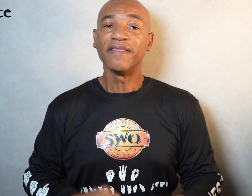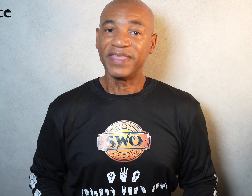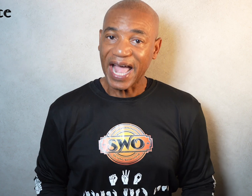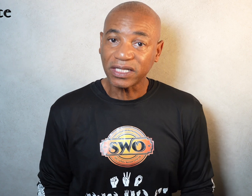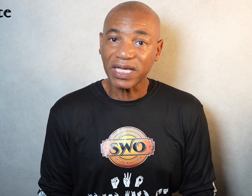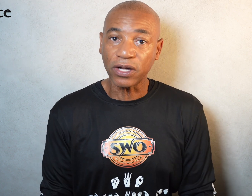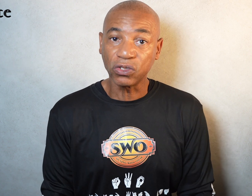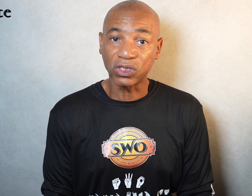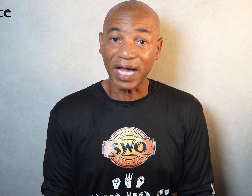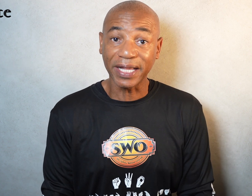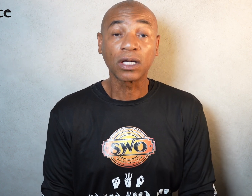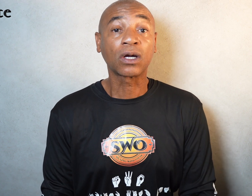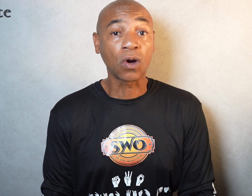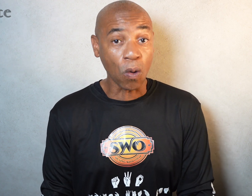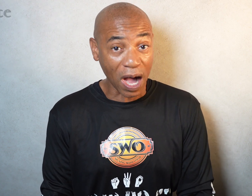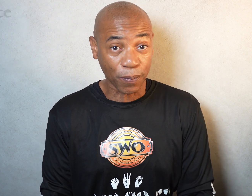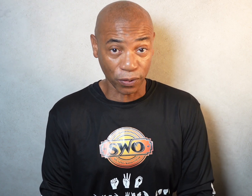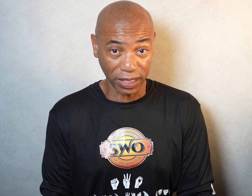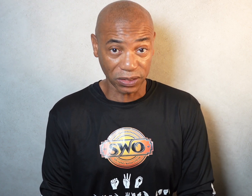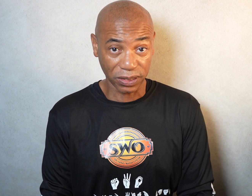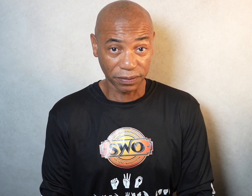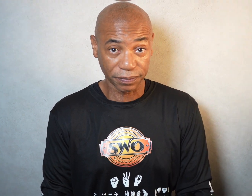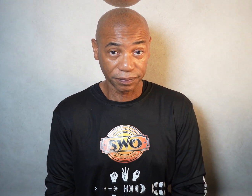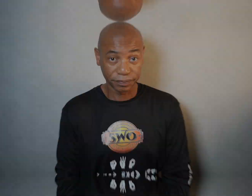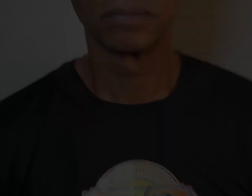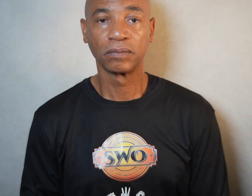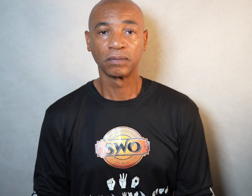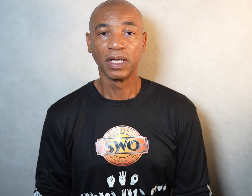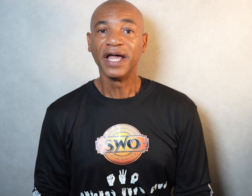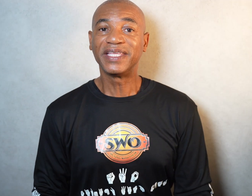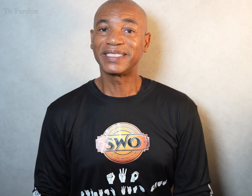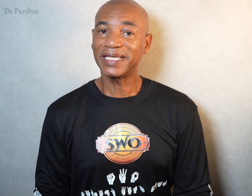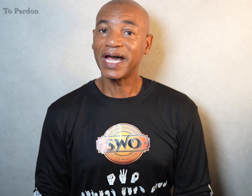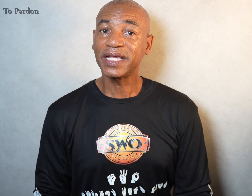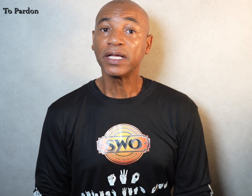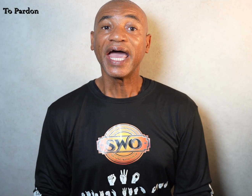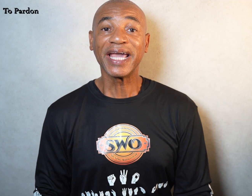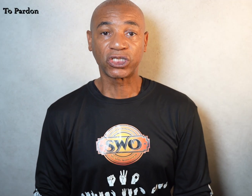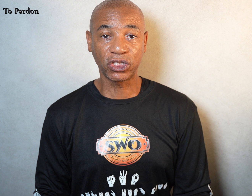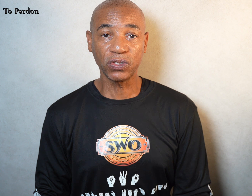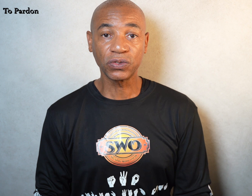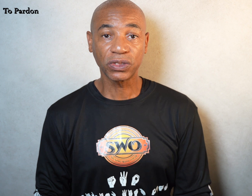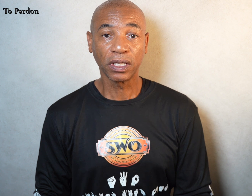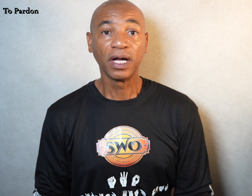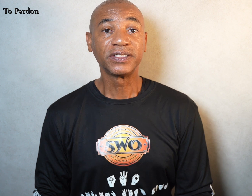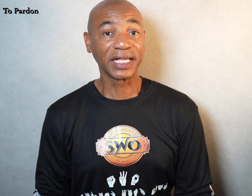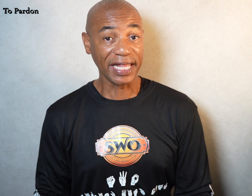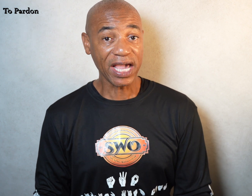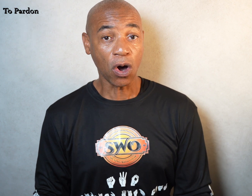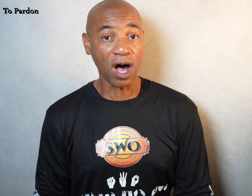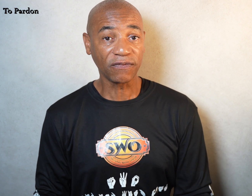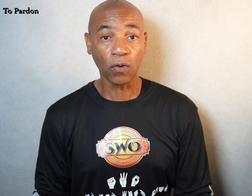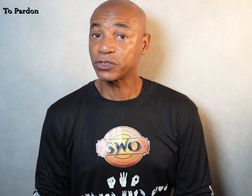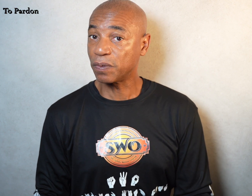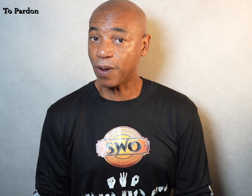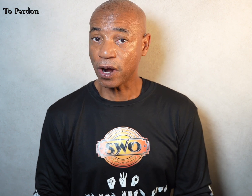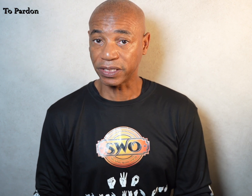That is how you sign cooperate. The sign excuse, to lay off, or to pardon.